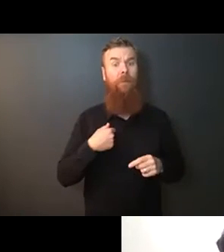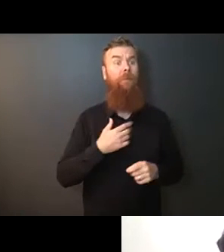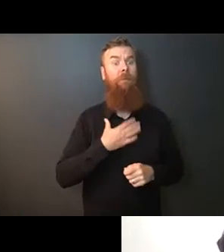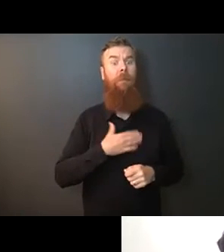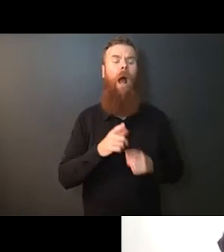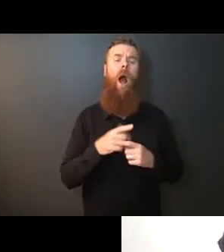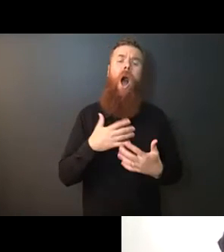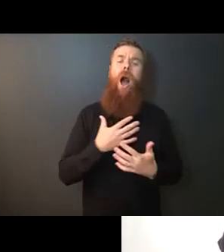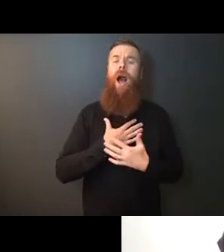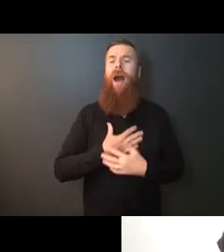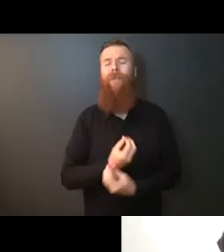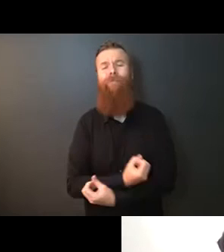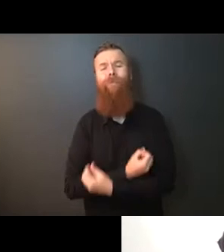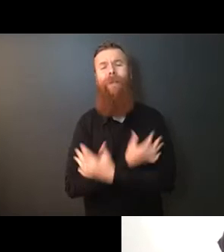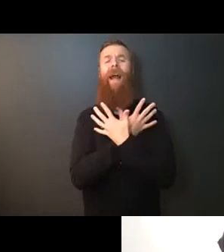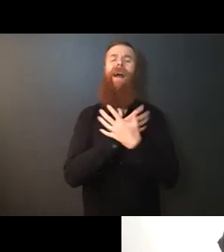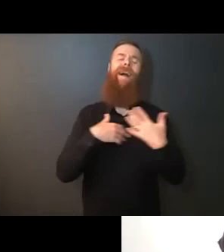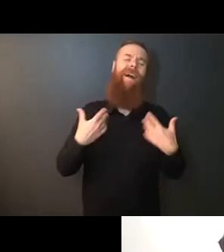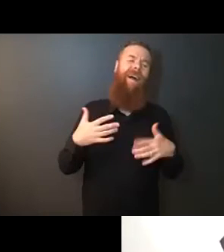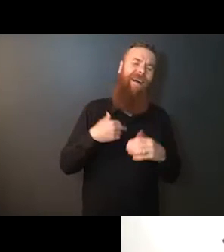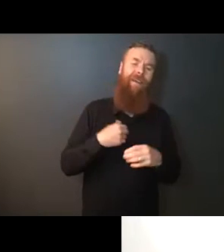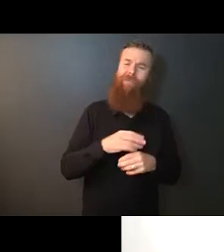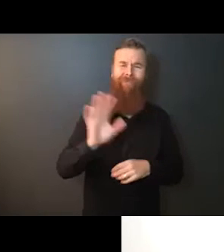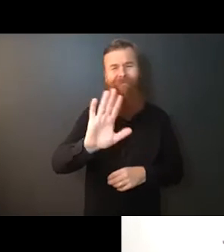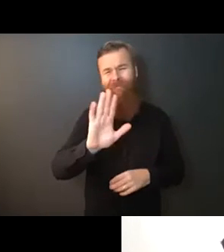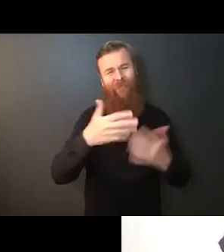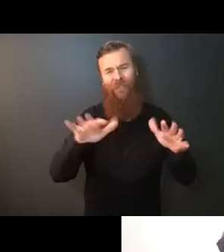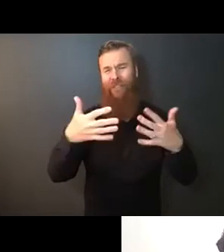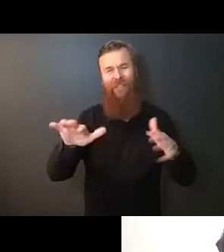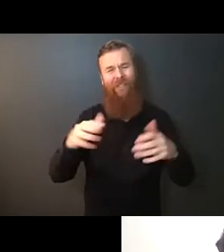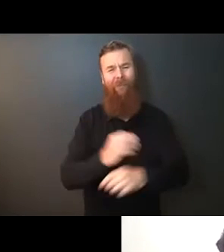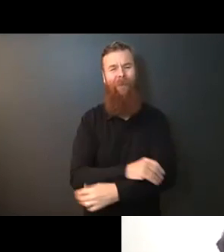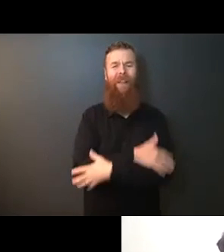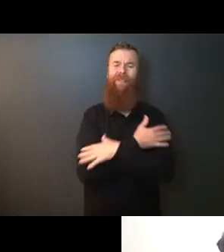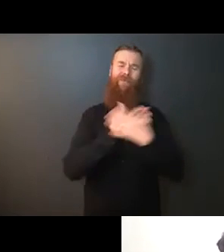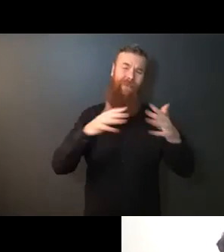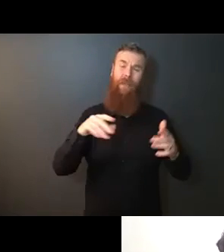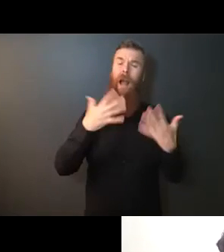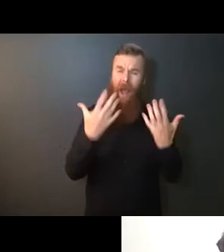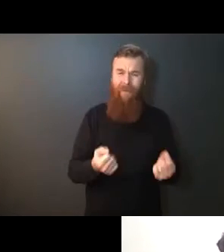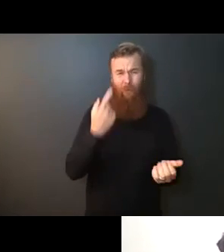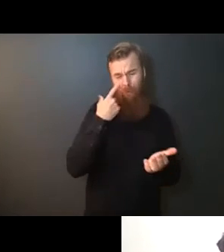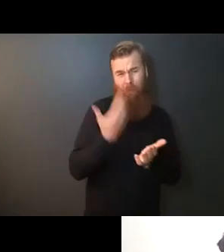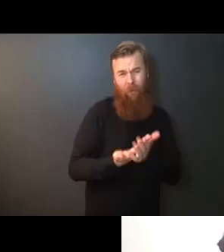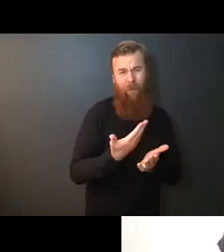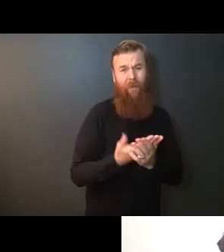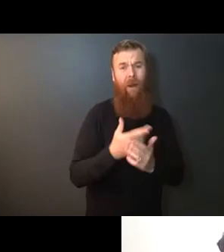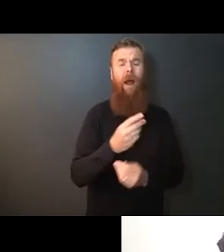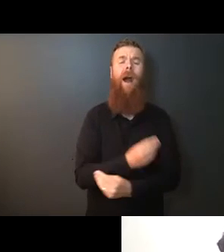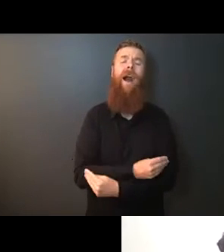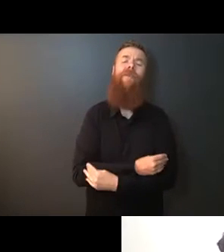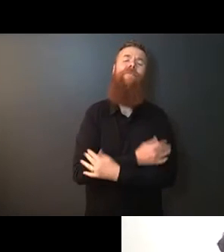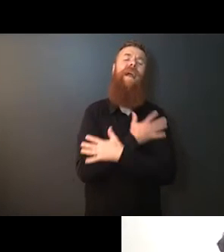people have proven to be the one who inspire us to do more, simply